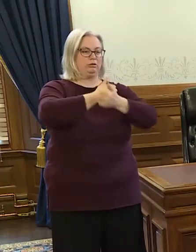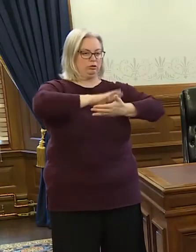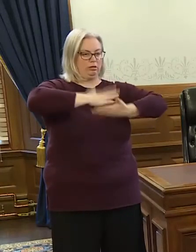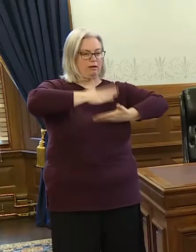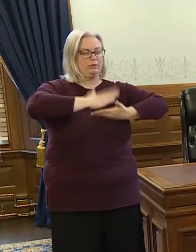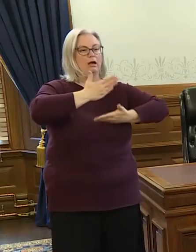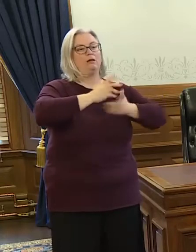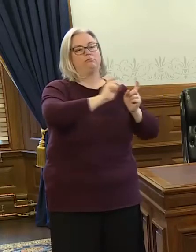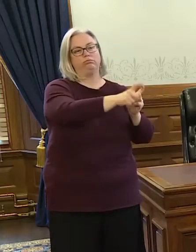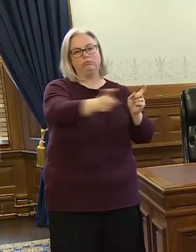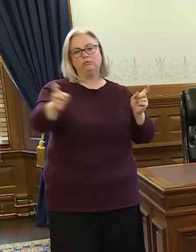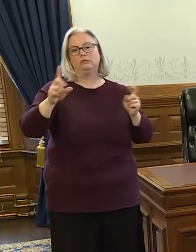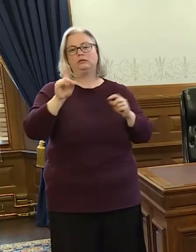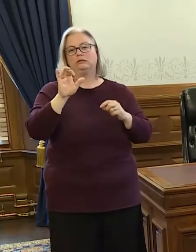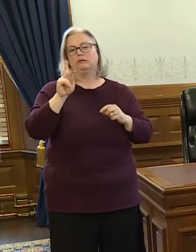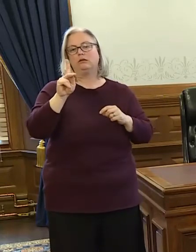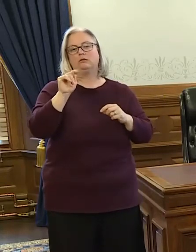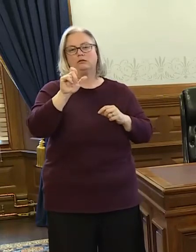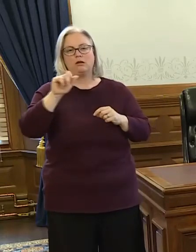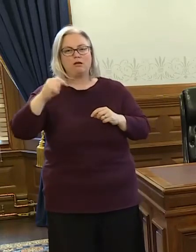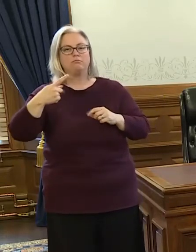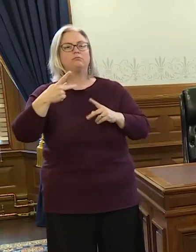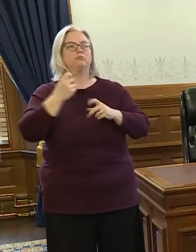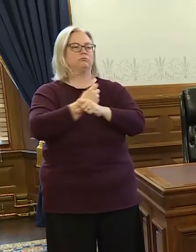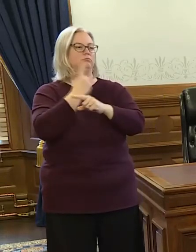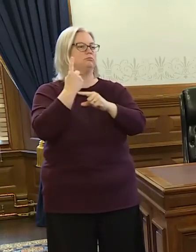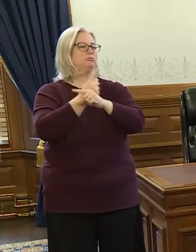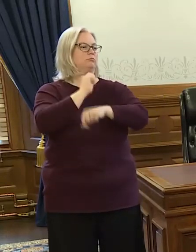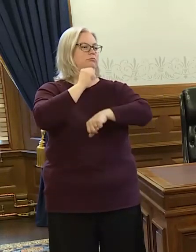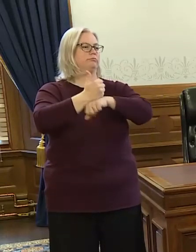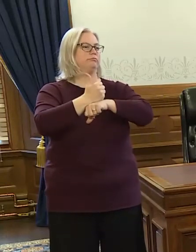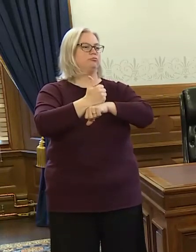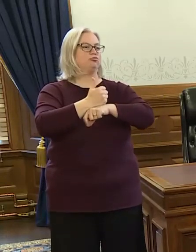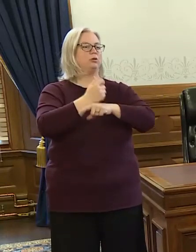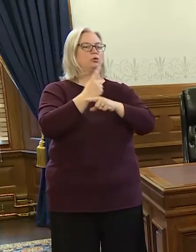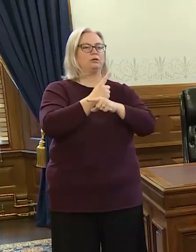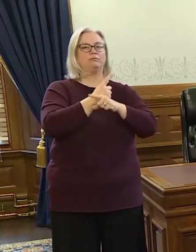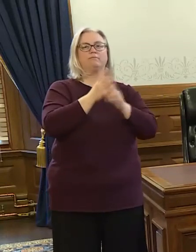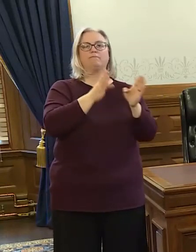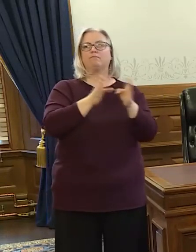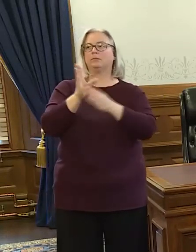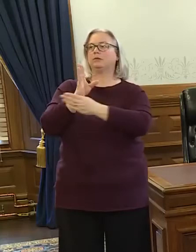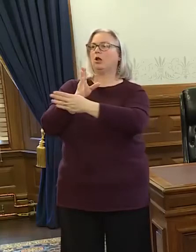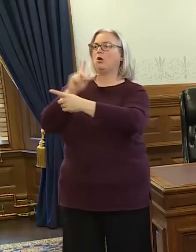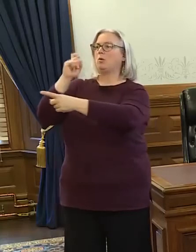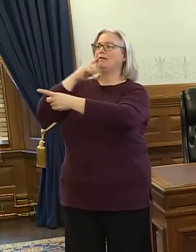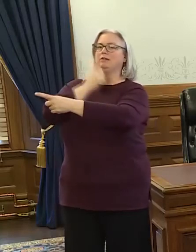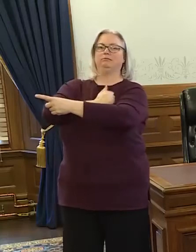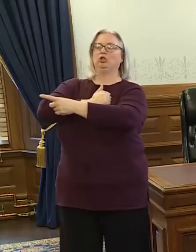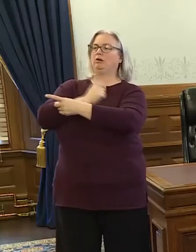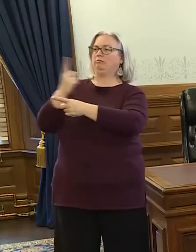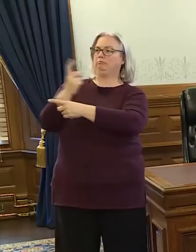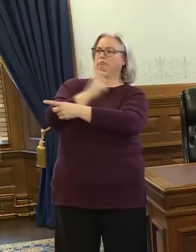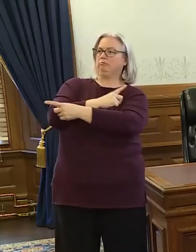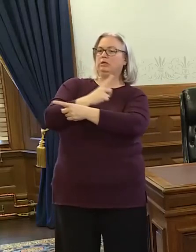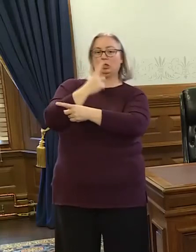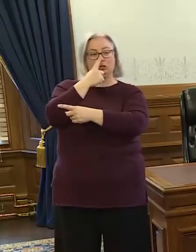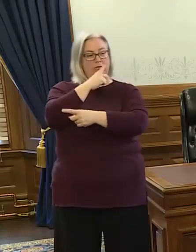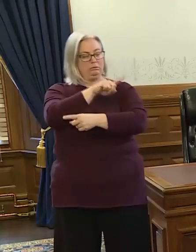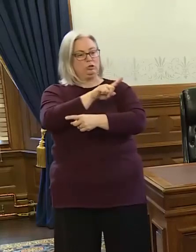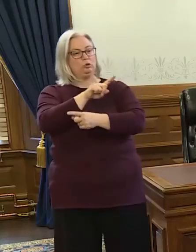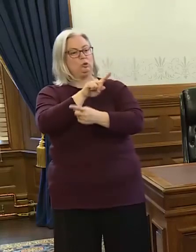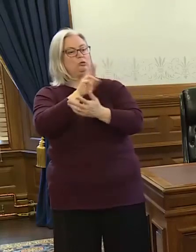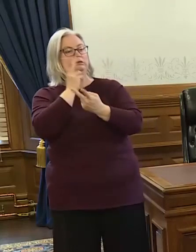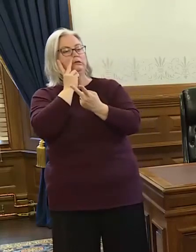laptops or desktops set up with the appropriate equipment, software they need. Yeah. Sorry. Have you